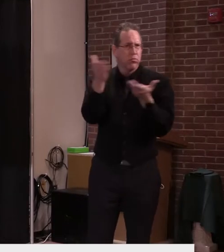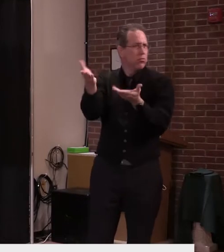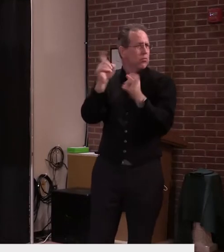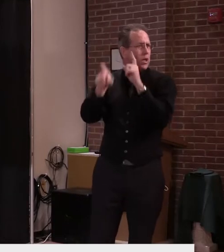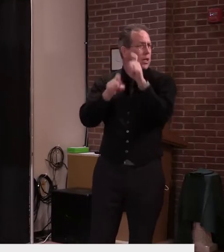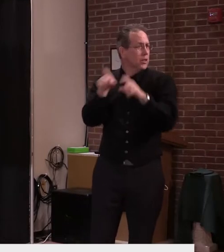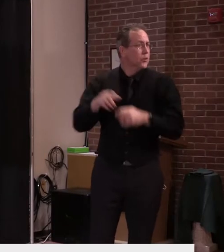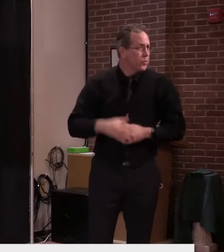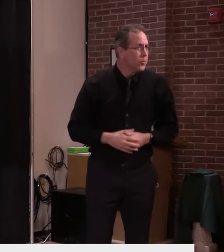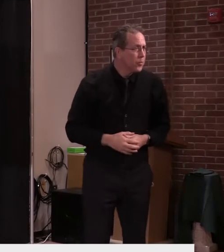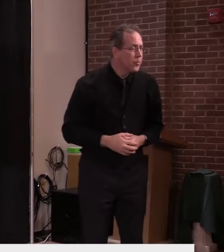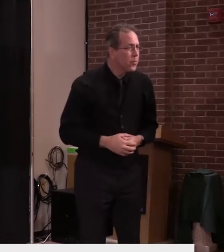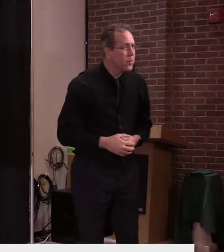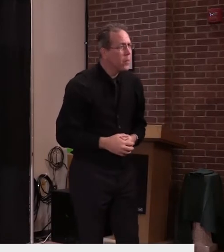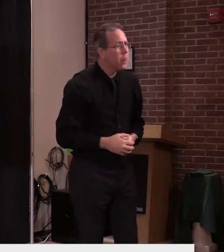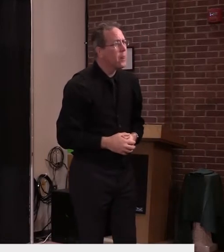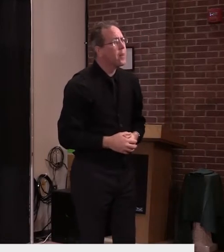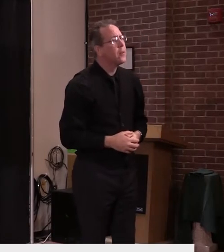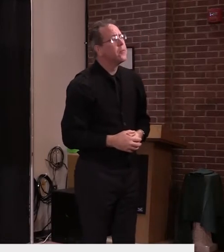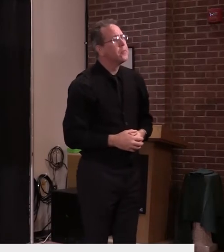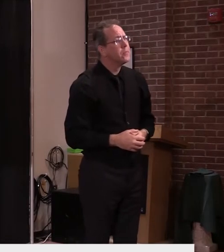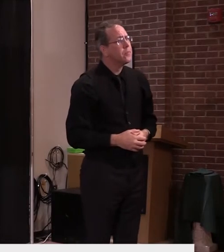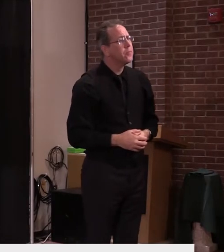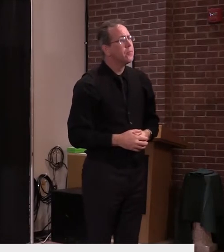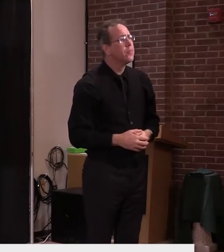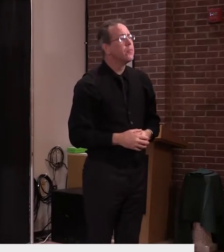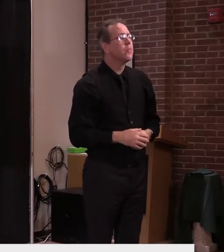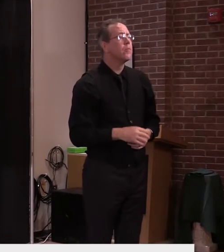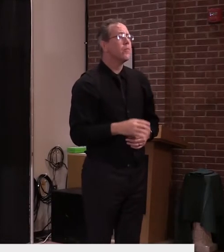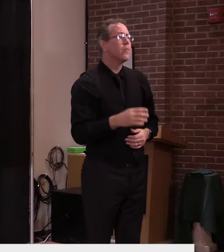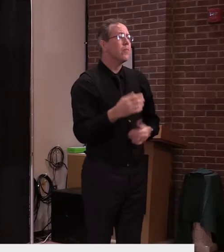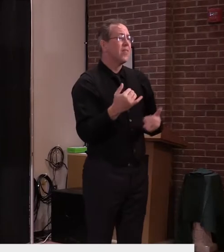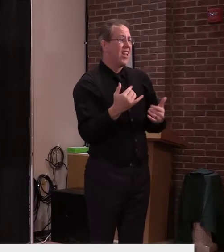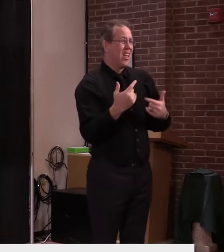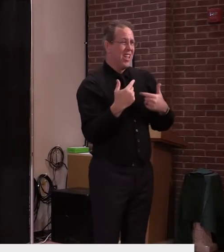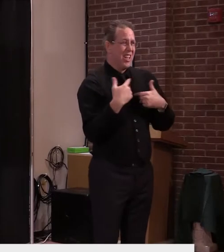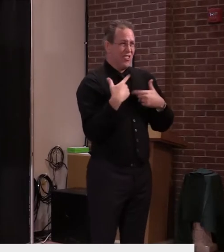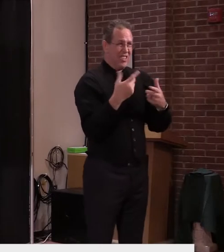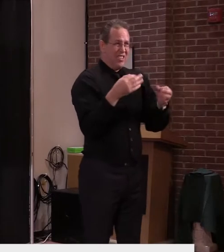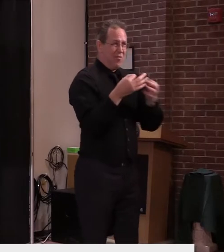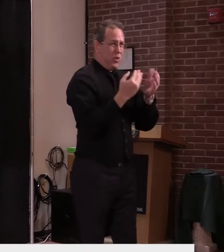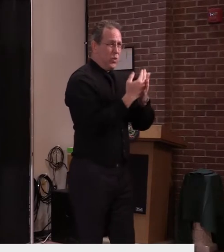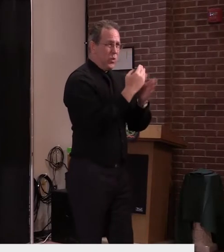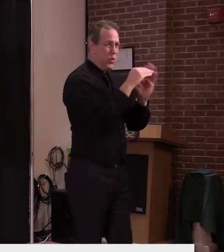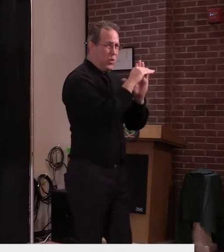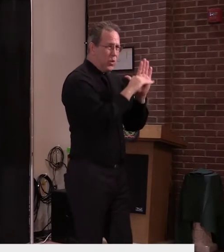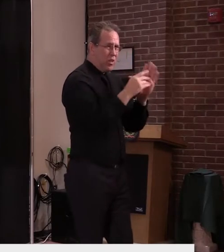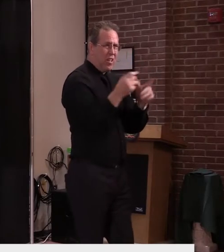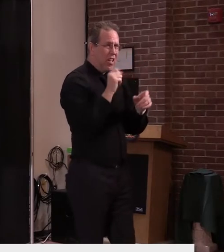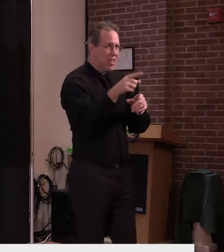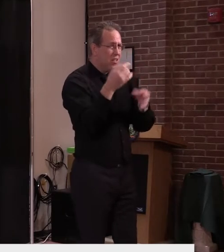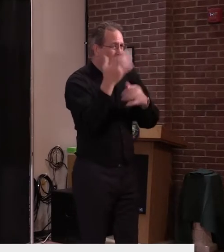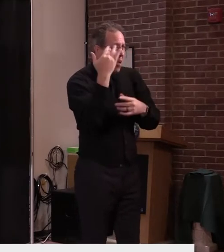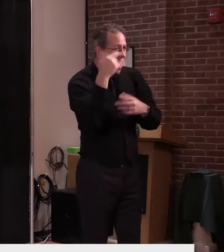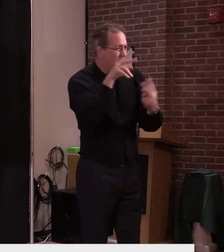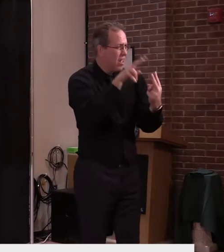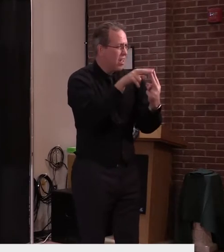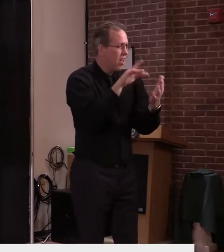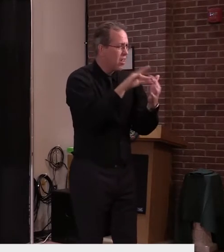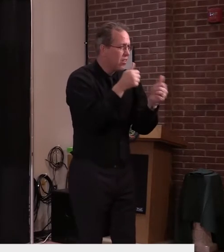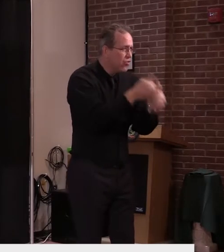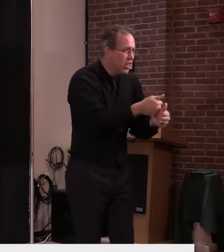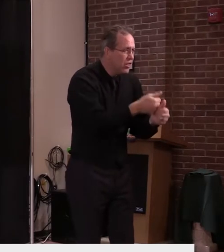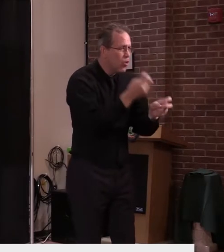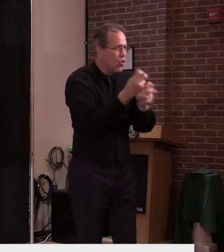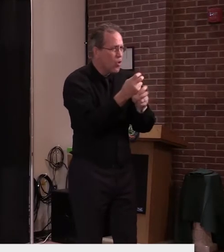I wanted to outline the decision-making and the communications on this, since it has been characterized as abrupt. And to a certain extent, I